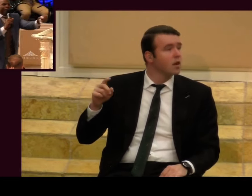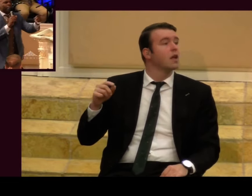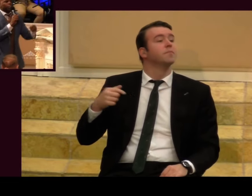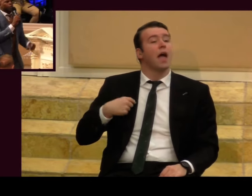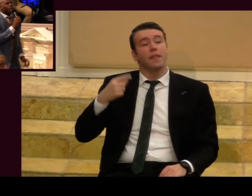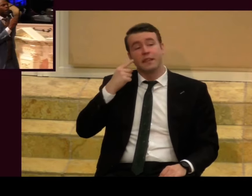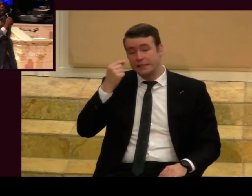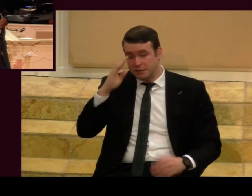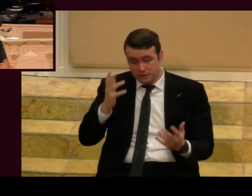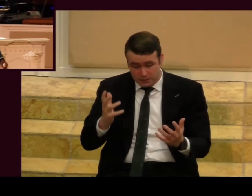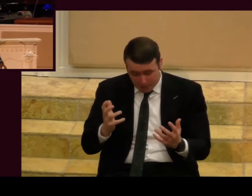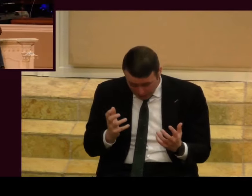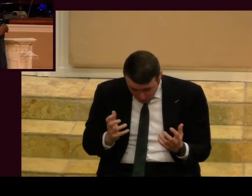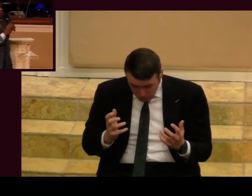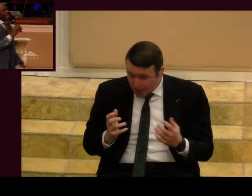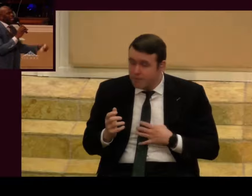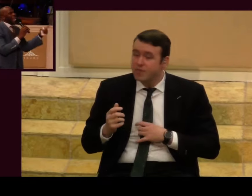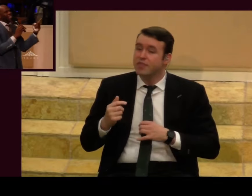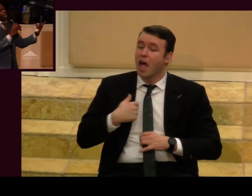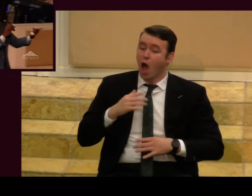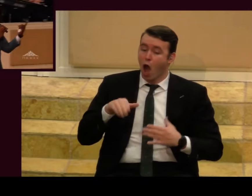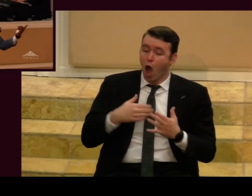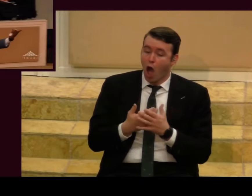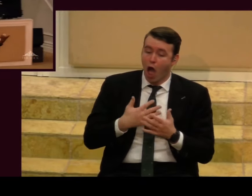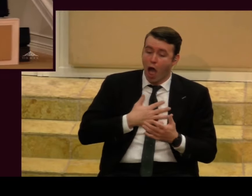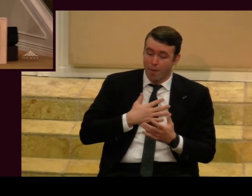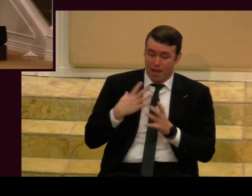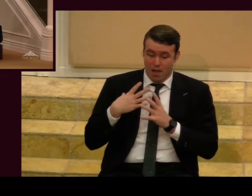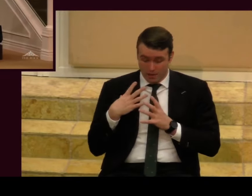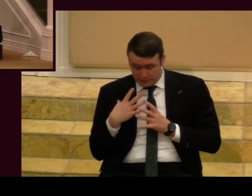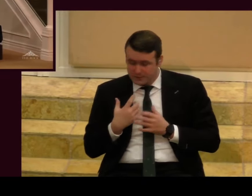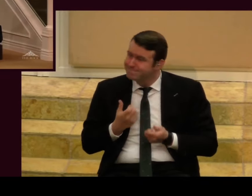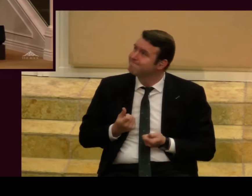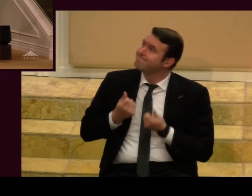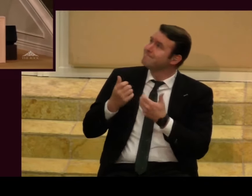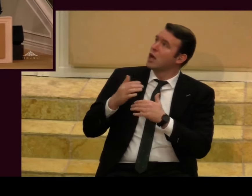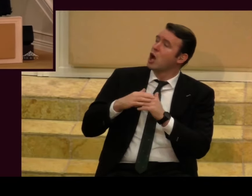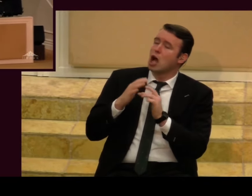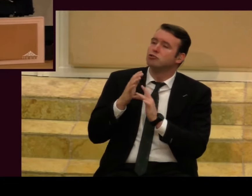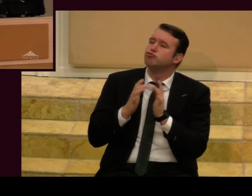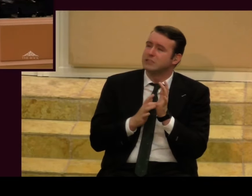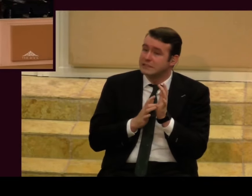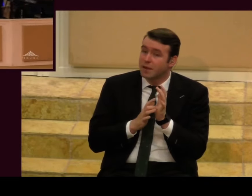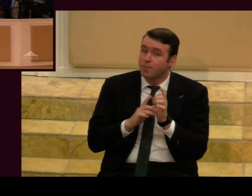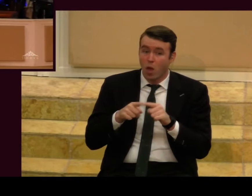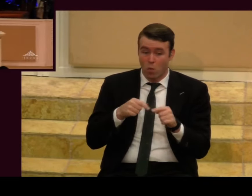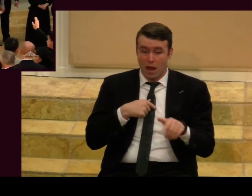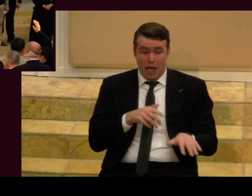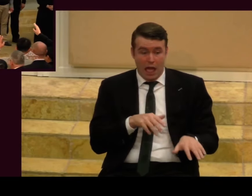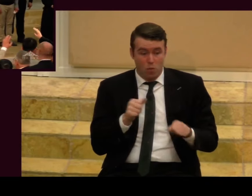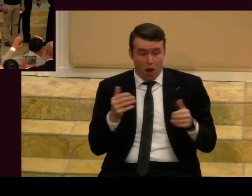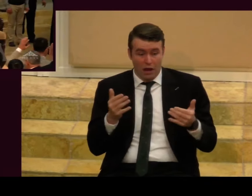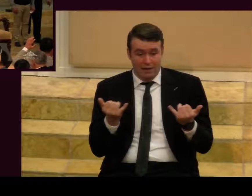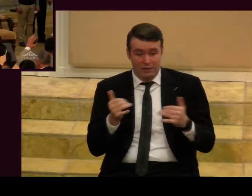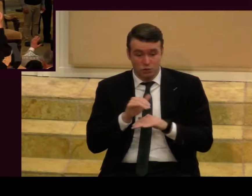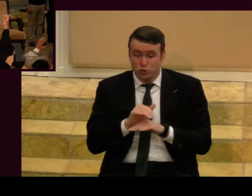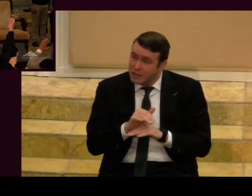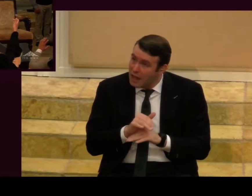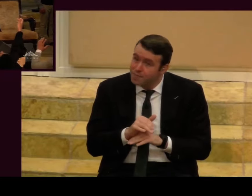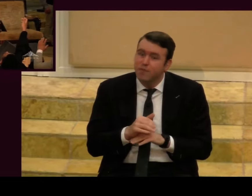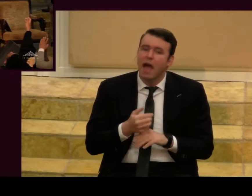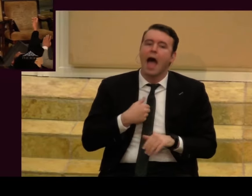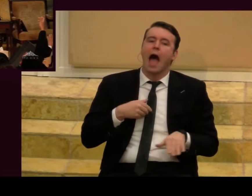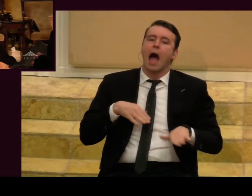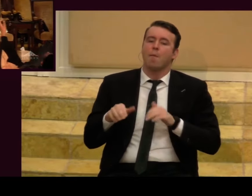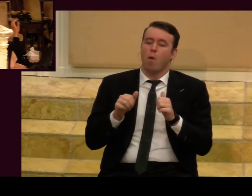Come on, I think it's the will of God that I cast all of that pressure upon Jesus. And when I walk out of here tonight,